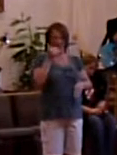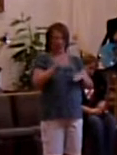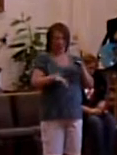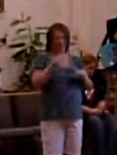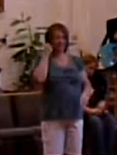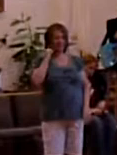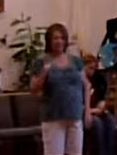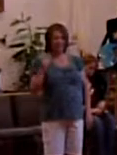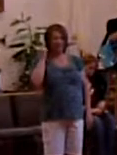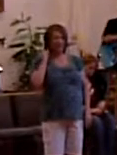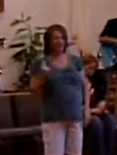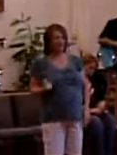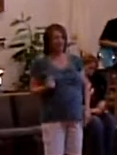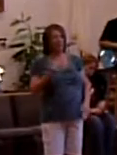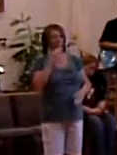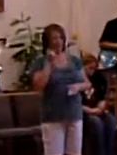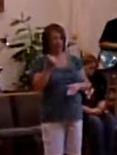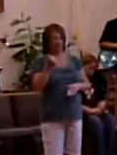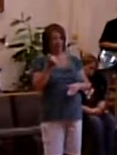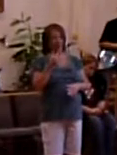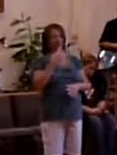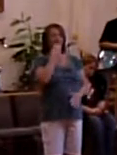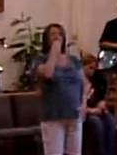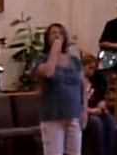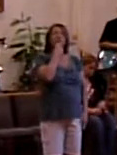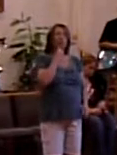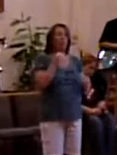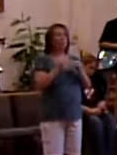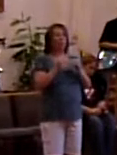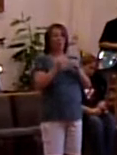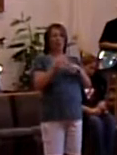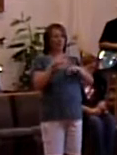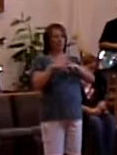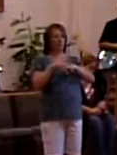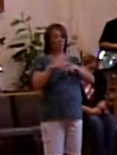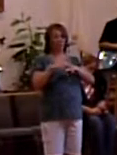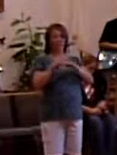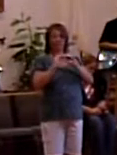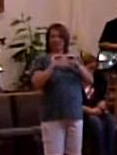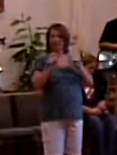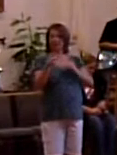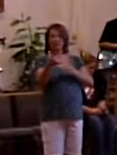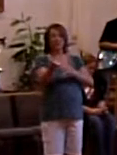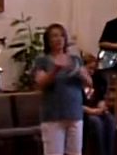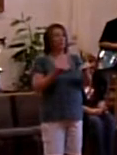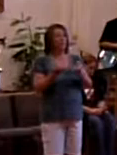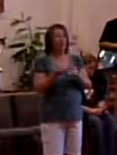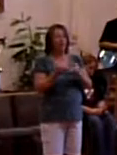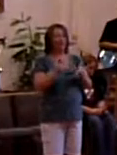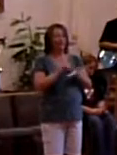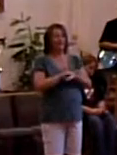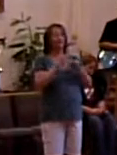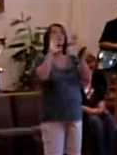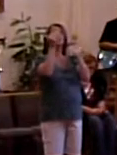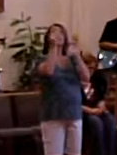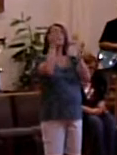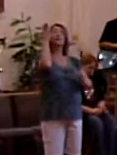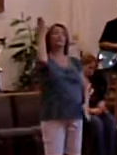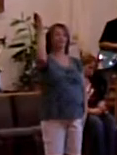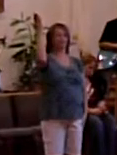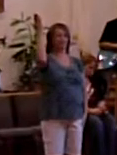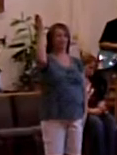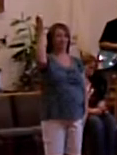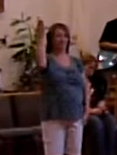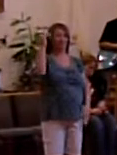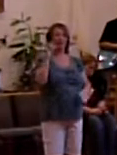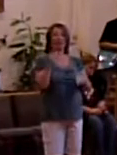than gold. She is more precious than rubies. Nothing you desire can compare with her. Long life is in her